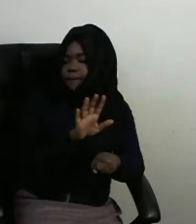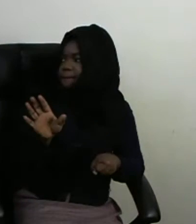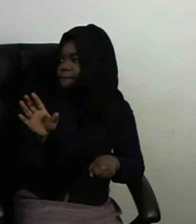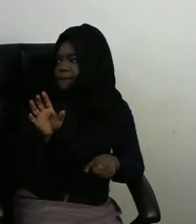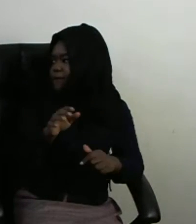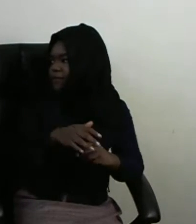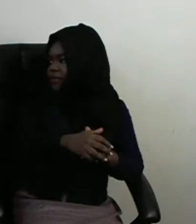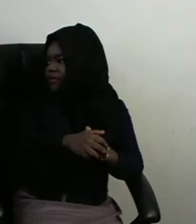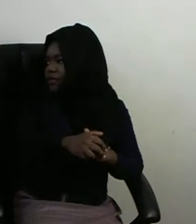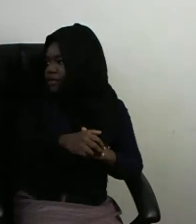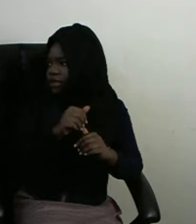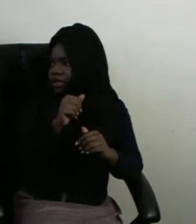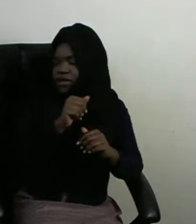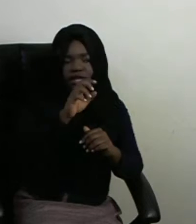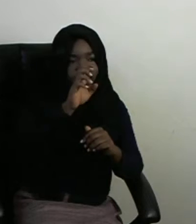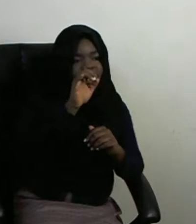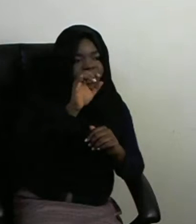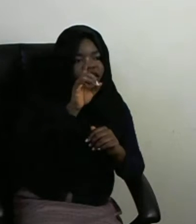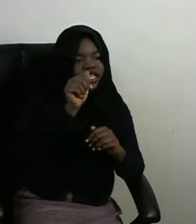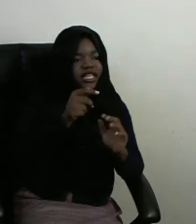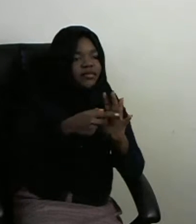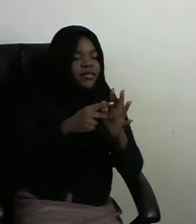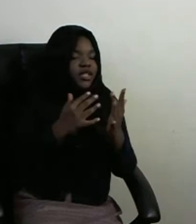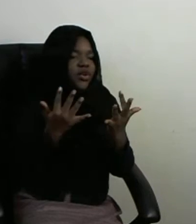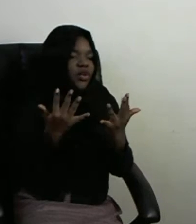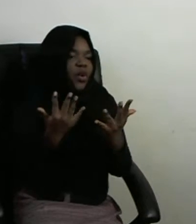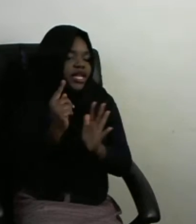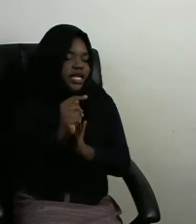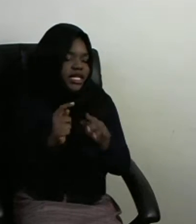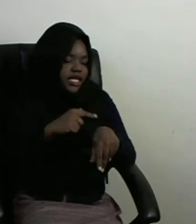know what iddah is? The waiting period after divorce